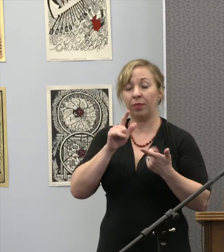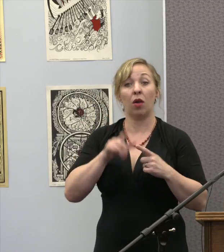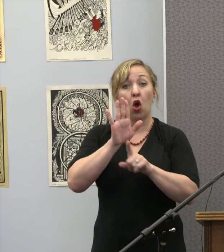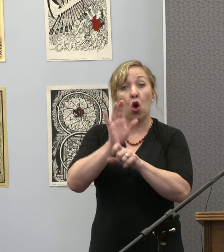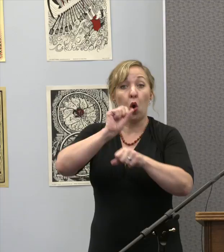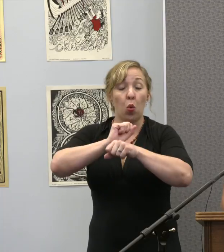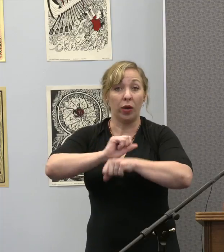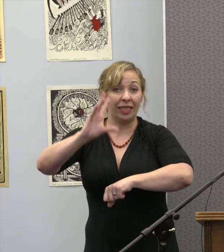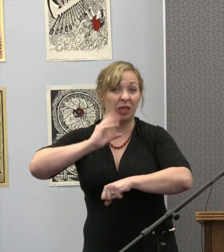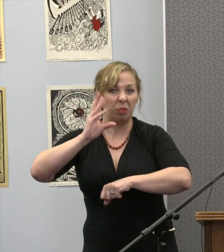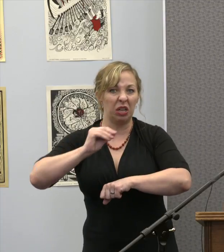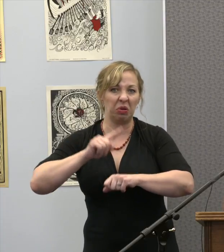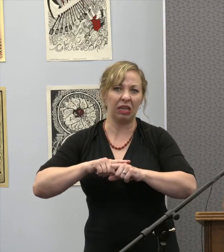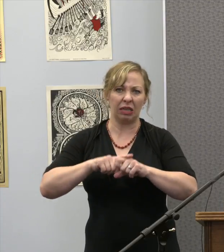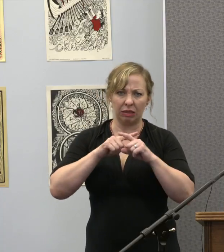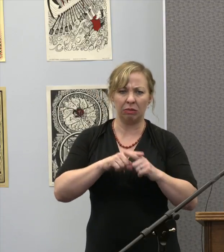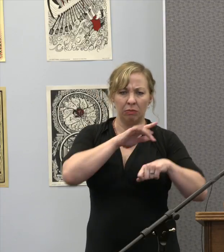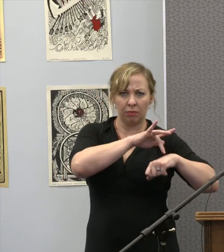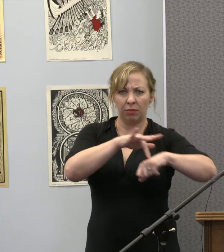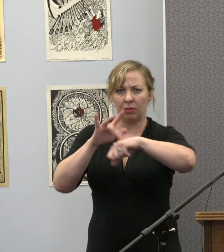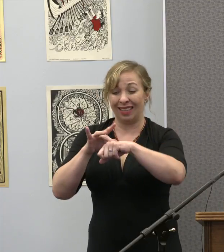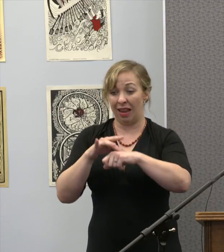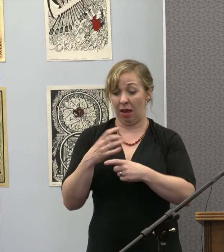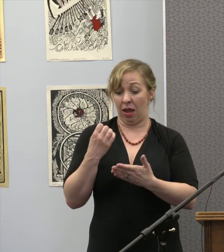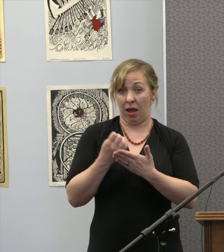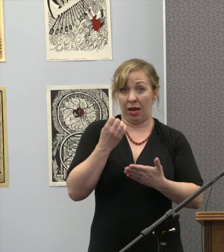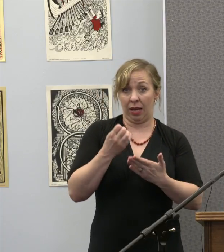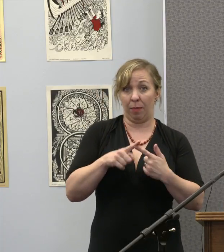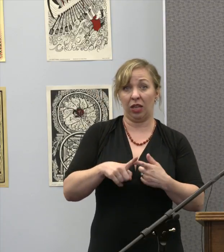work experience spans issues of economic justice,